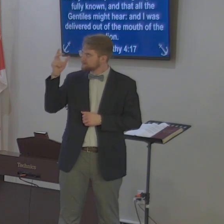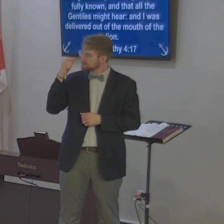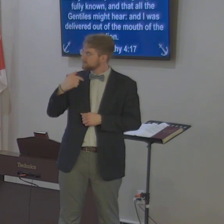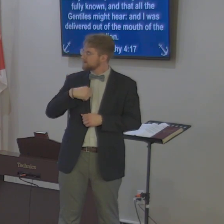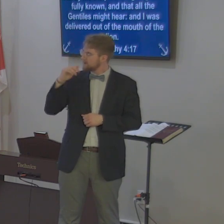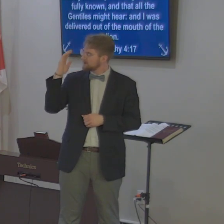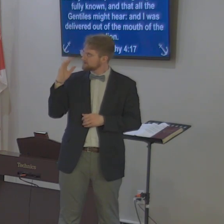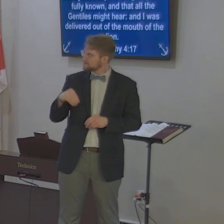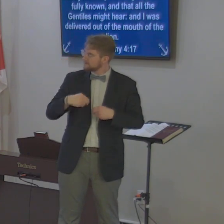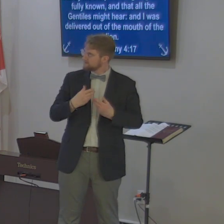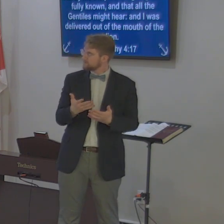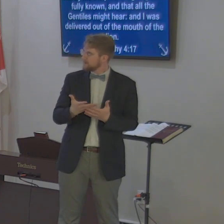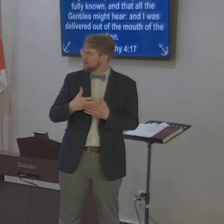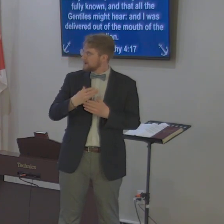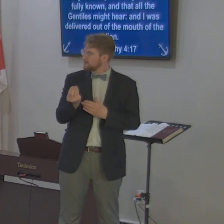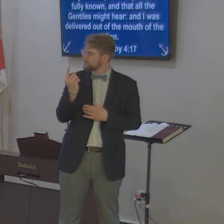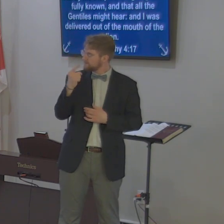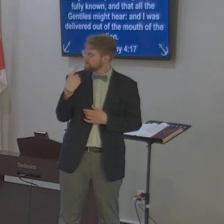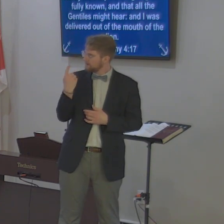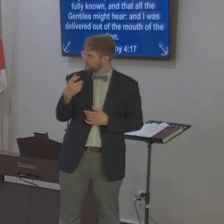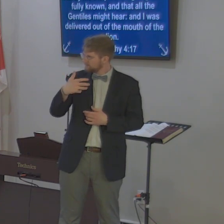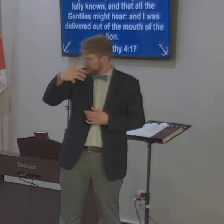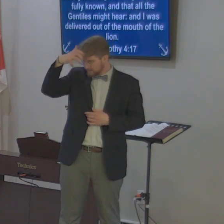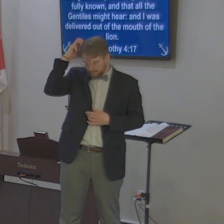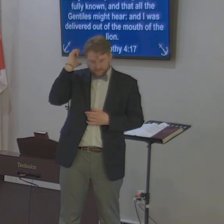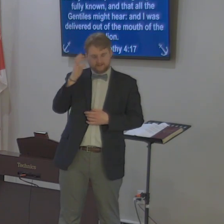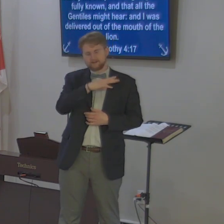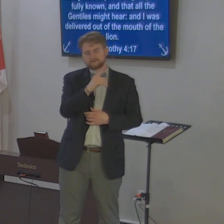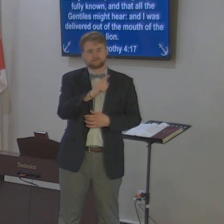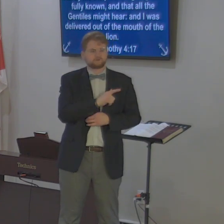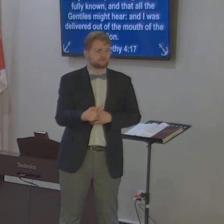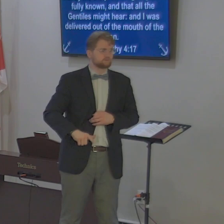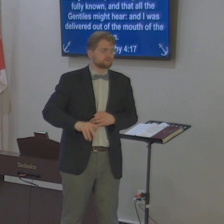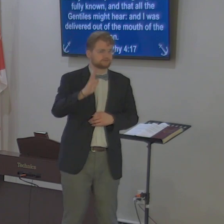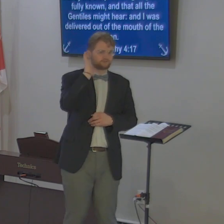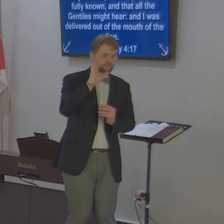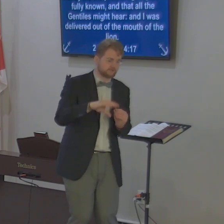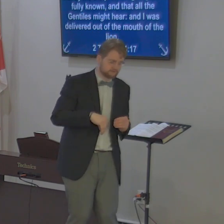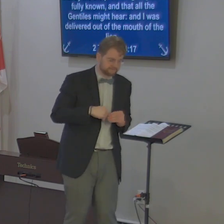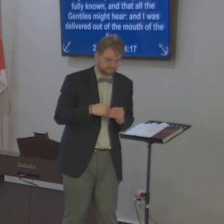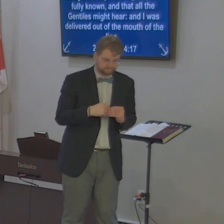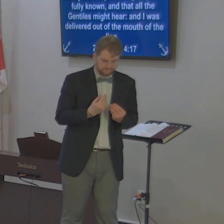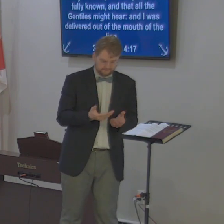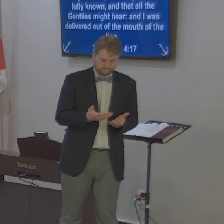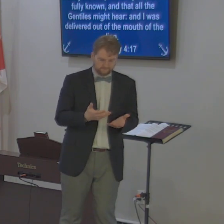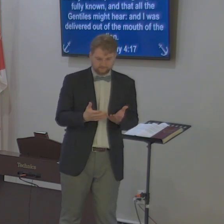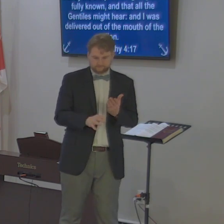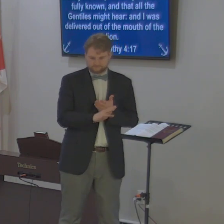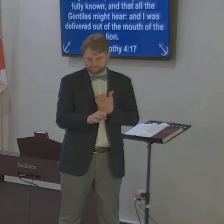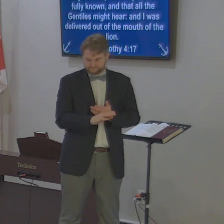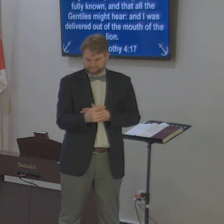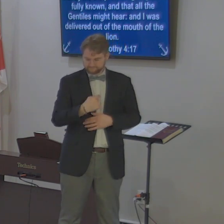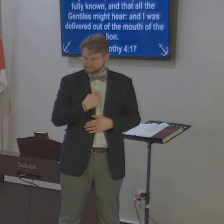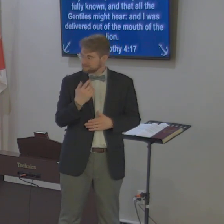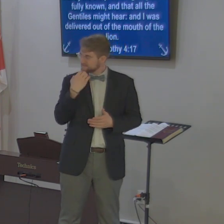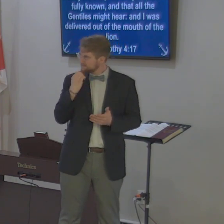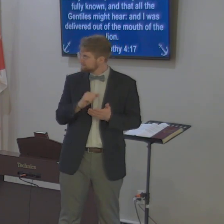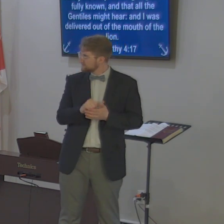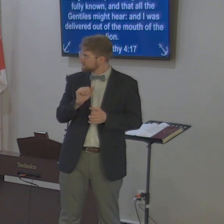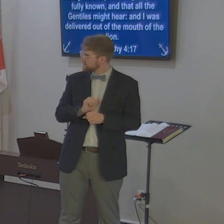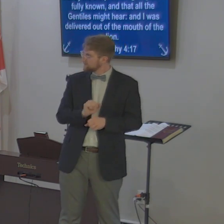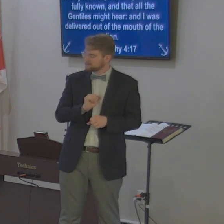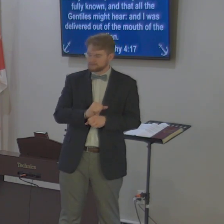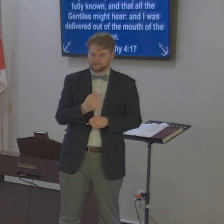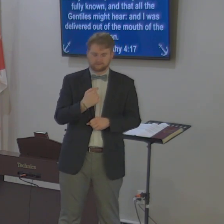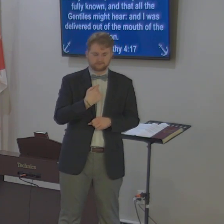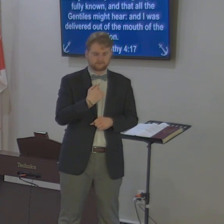lion. And the Lord shall deliver me from every evil work, and will preserve me unto his heavenly kingdom, to whom be glory forever